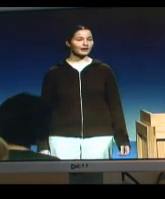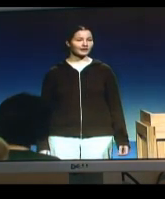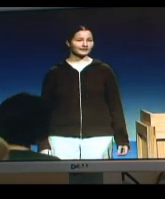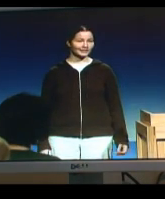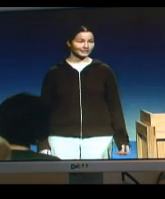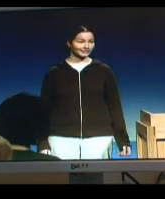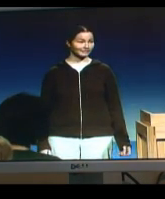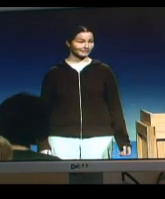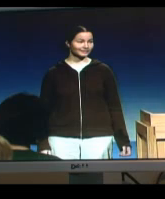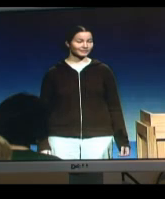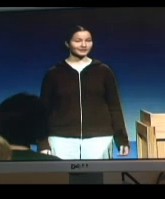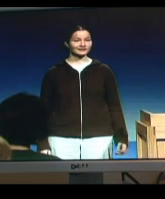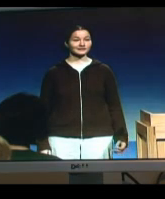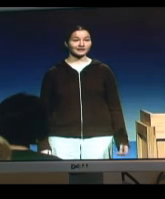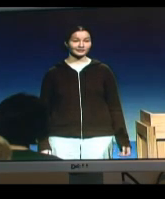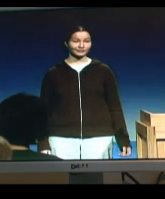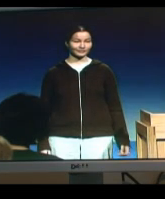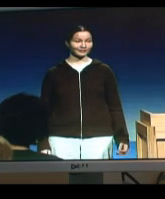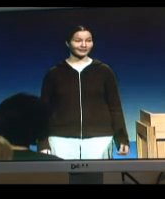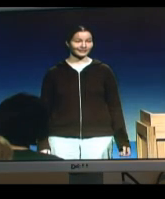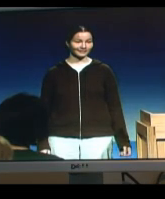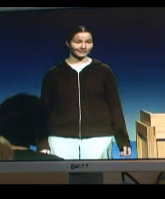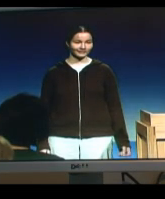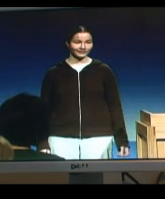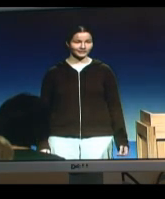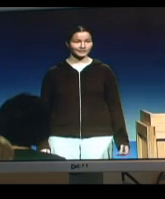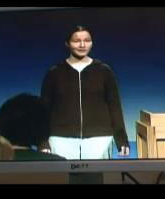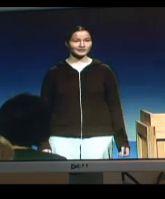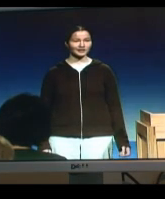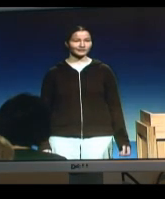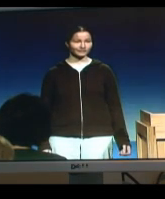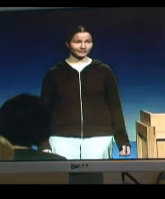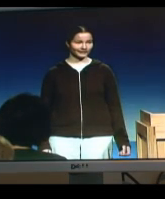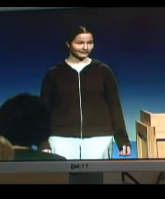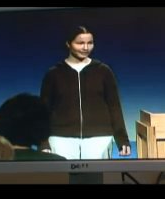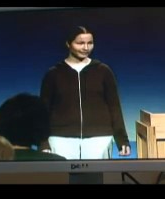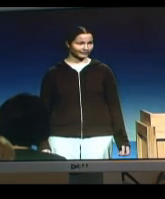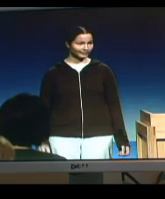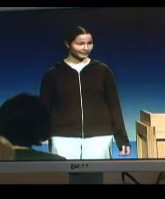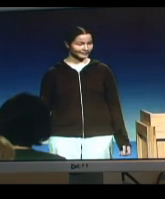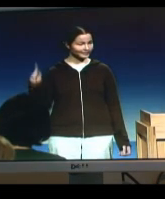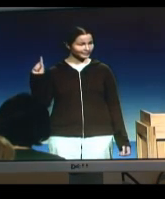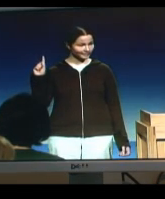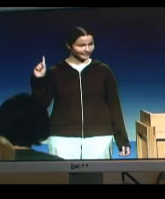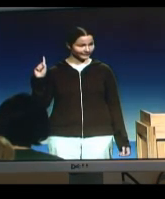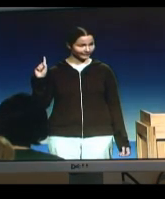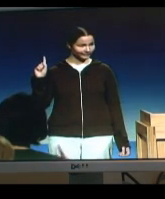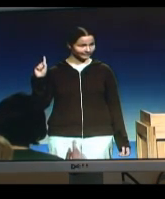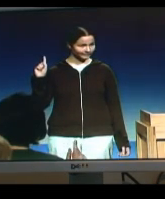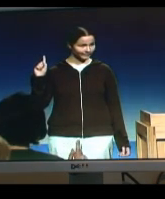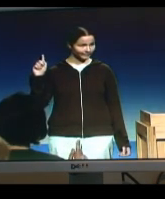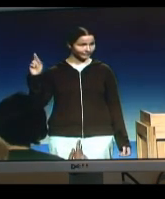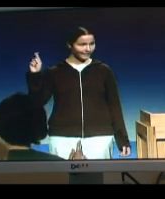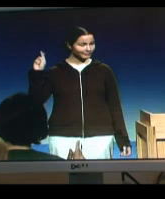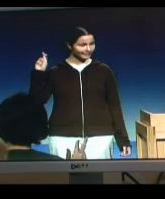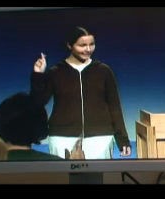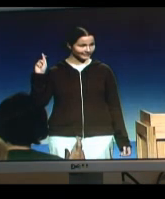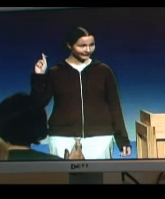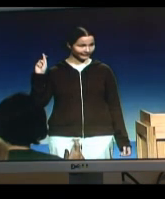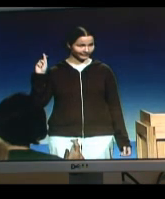is actually interesting because it starts with the letter R. To make the sign for the letter R, extend your index finger and wrap your next finger around